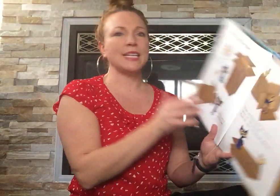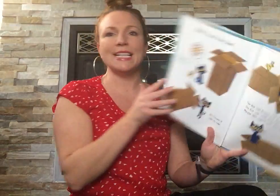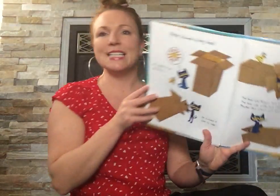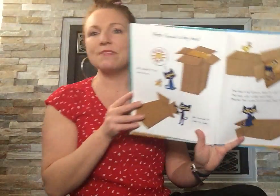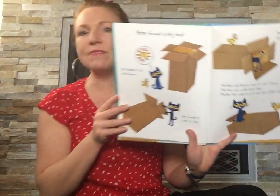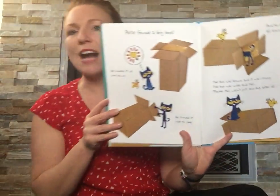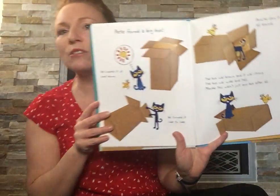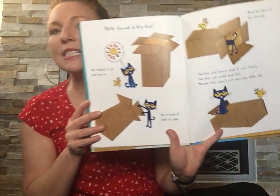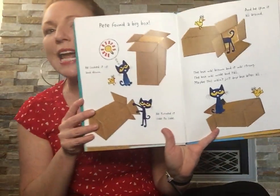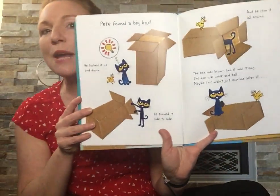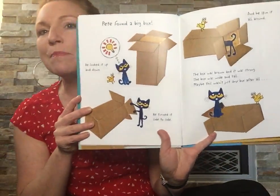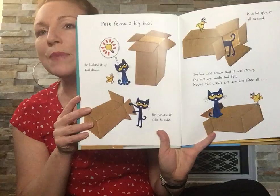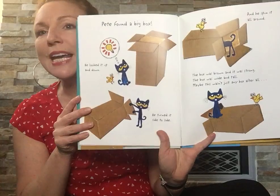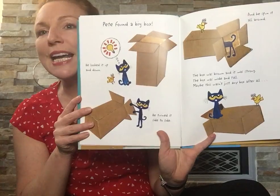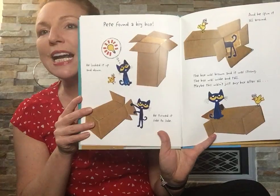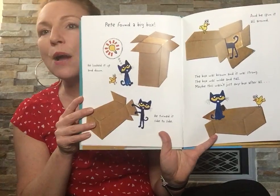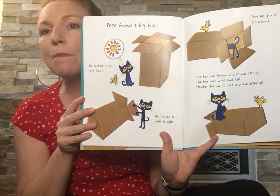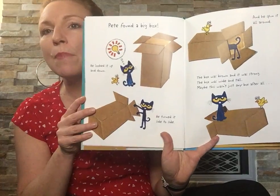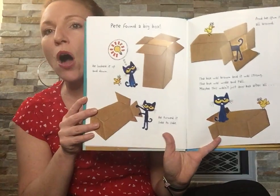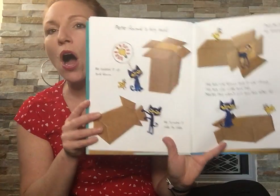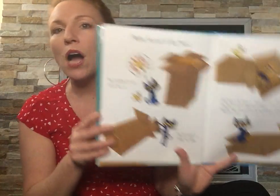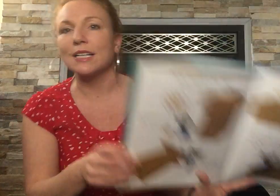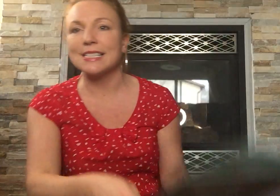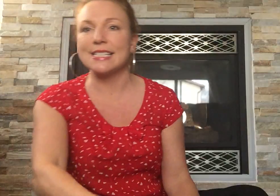Pete found a big box.